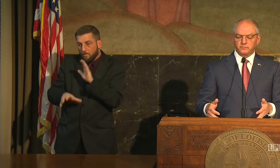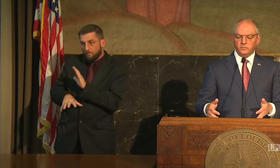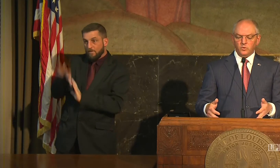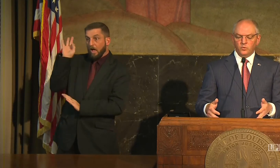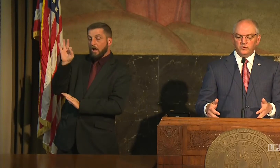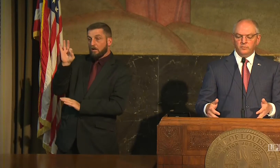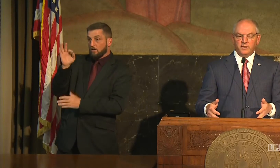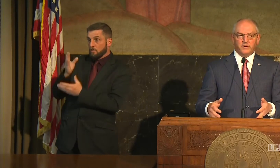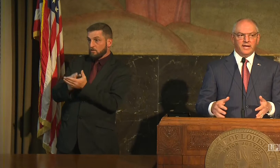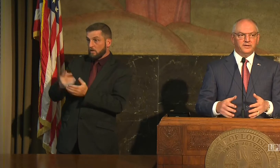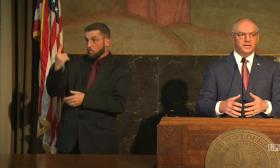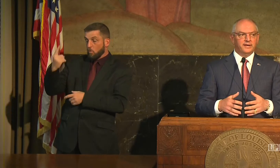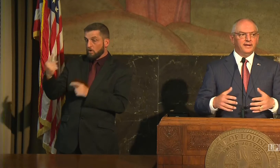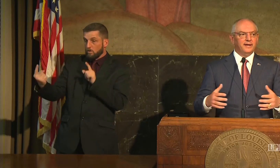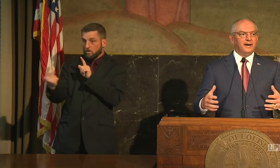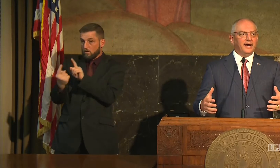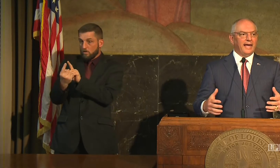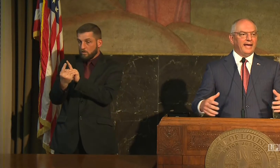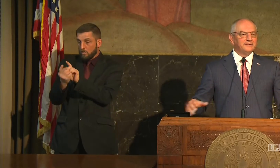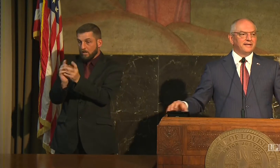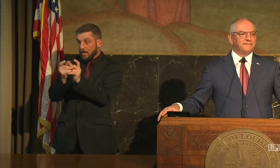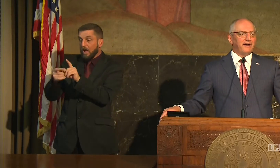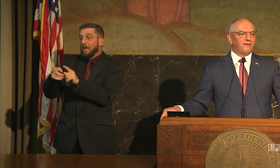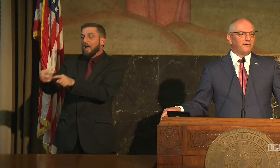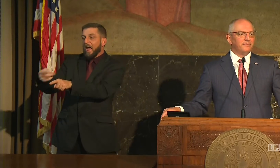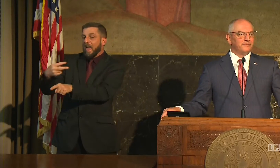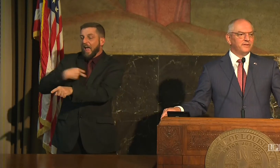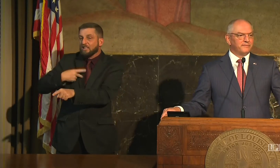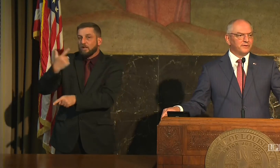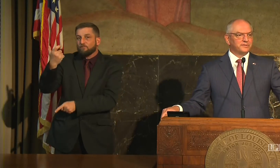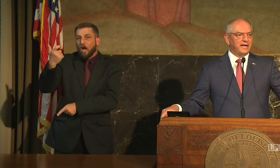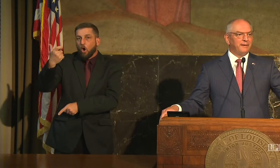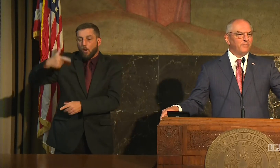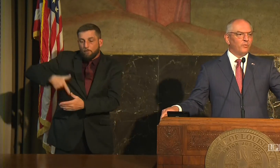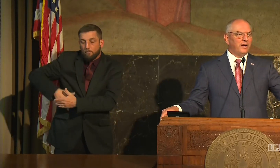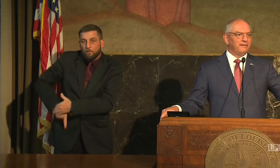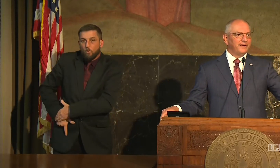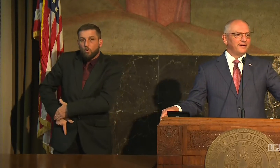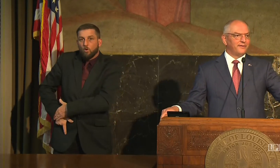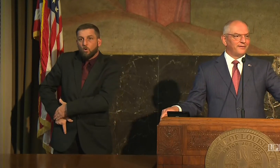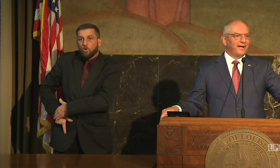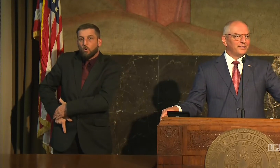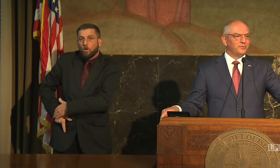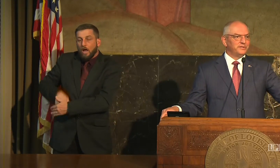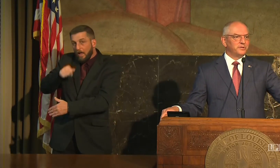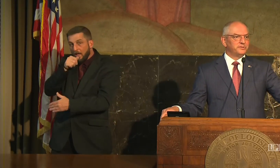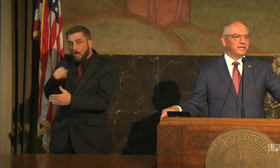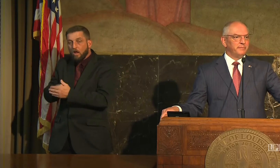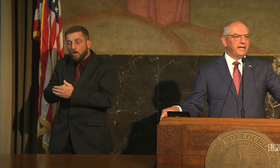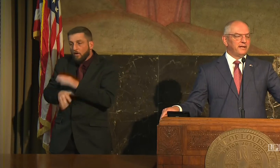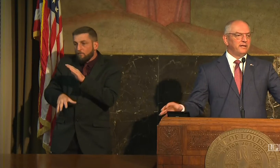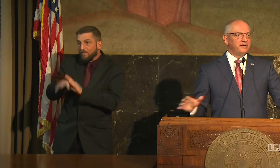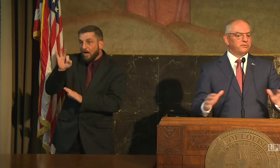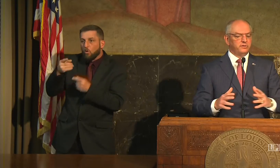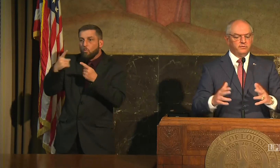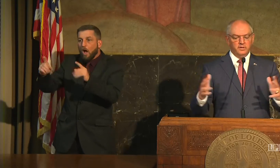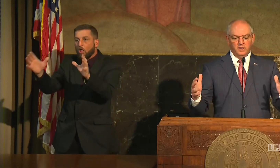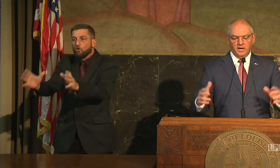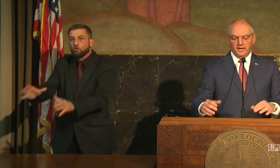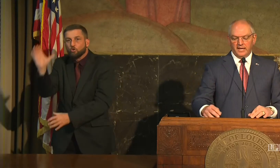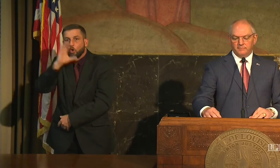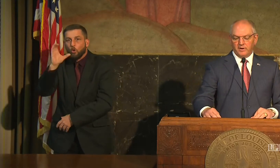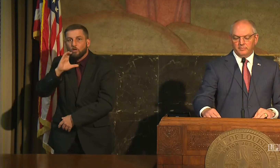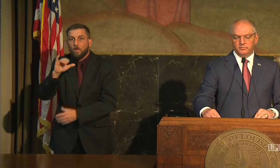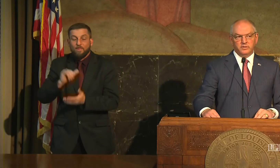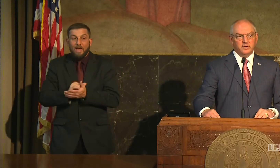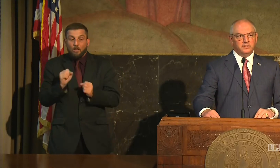someone with whom they're engaging has a firearm for the first time while they are actually searching them, and that leads to